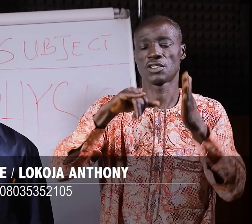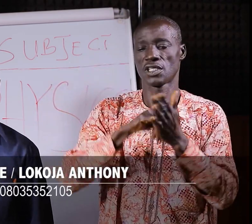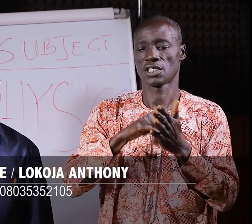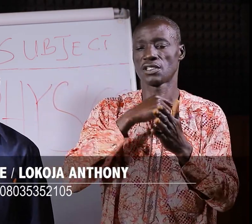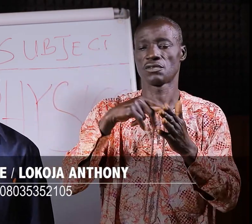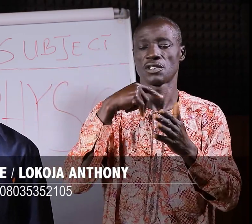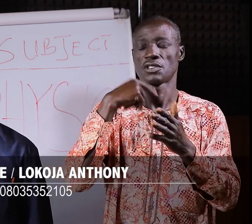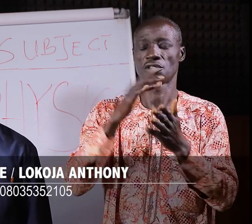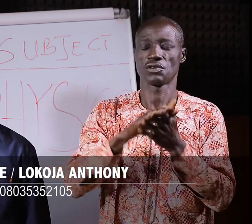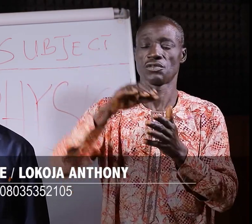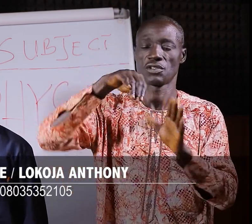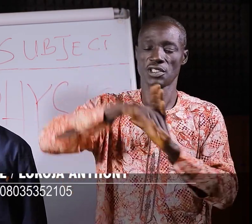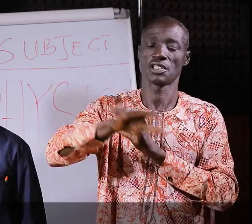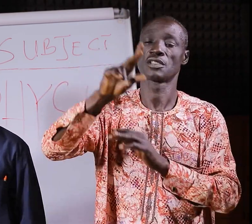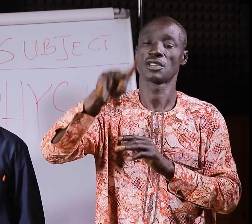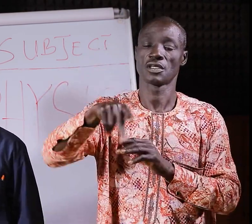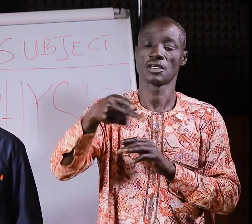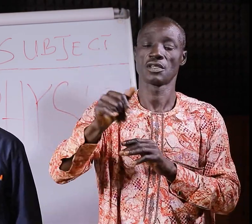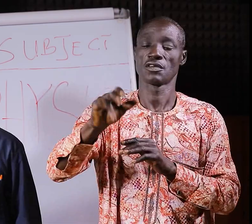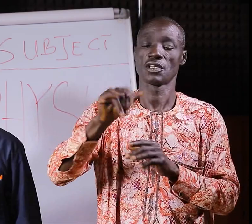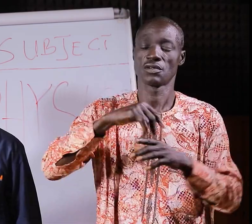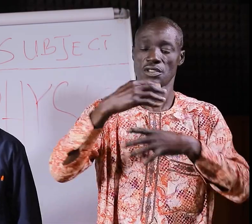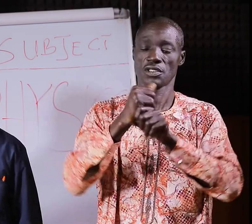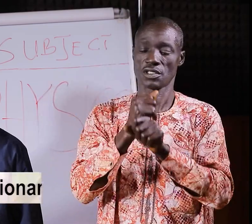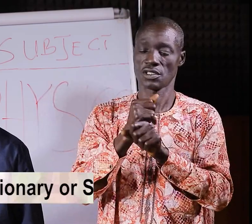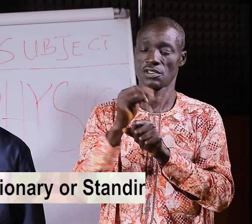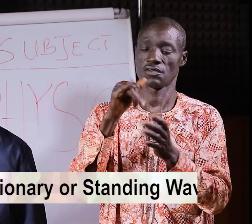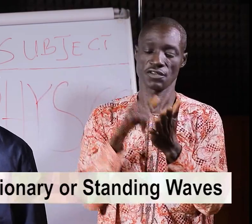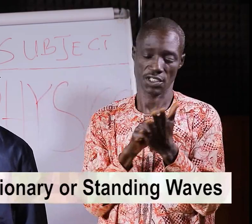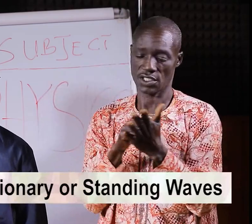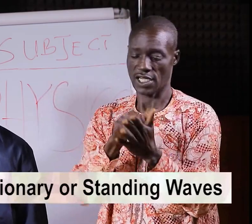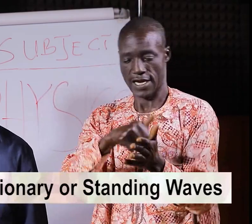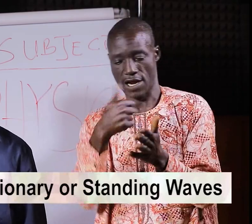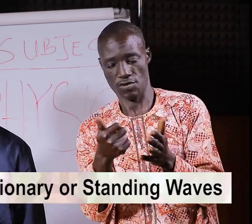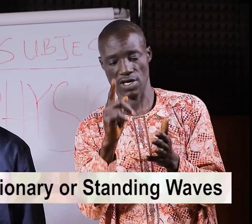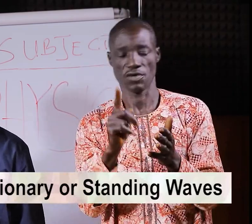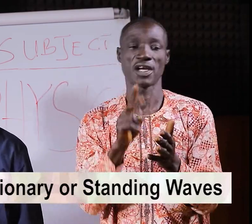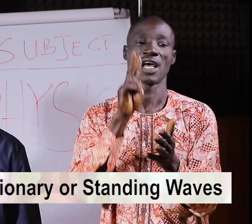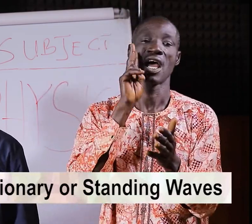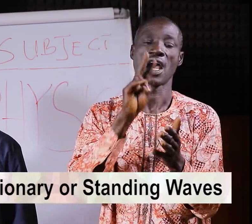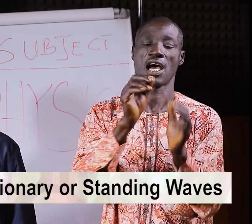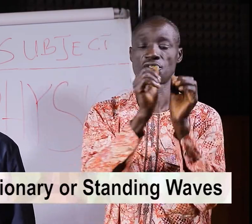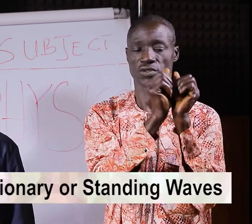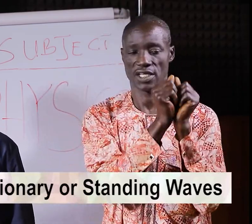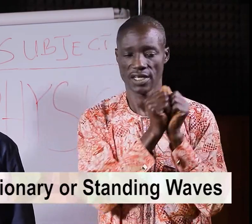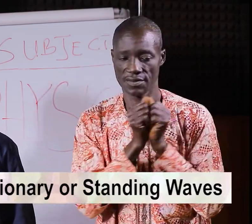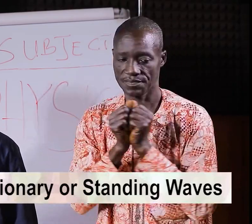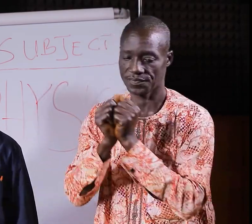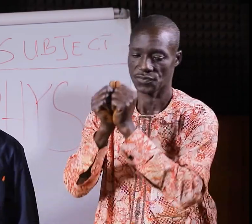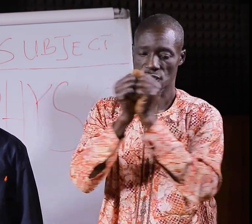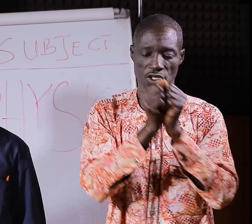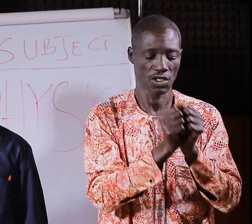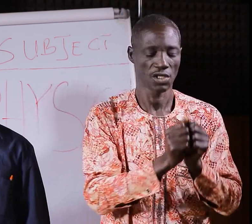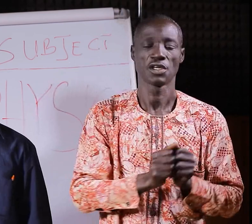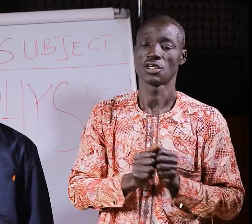in phase, when the crest of a wave and the crest of another wave are together,